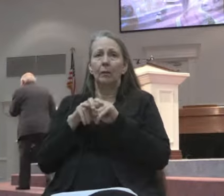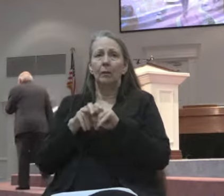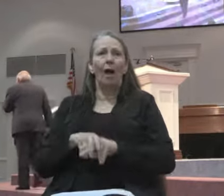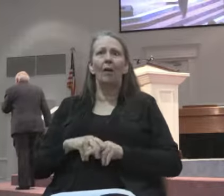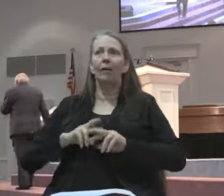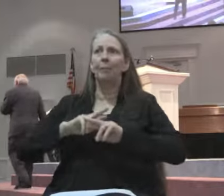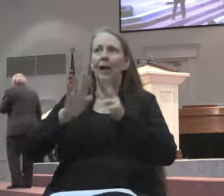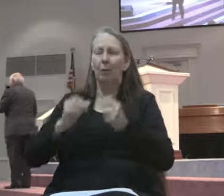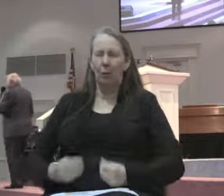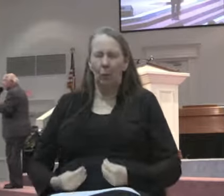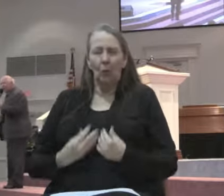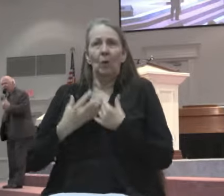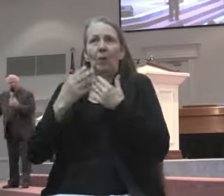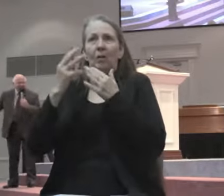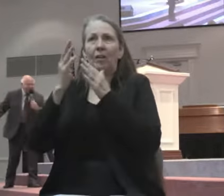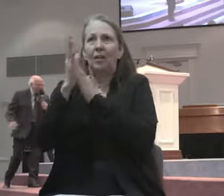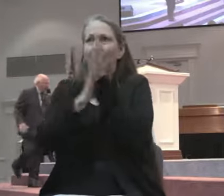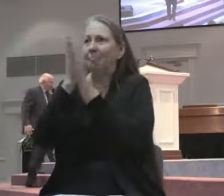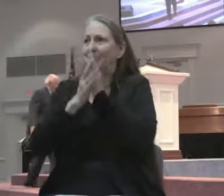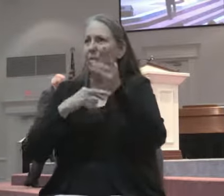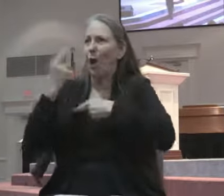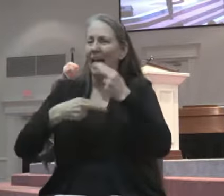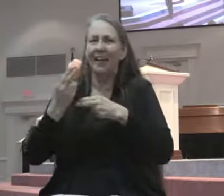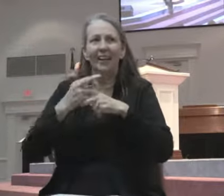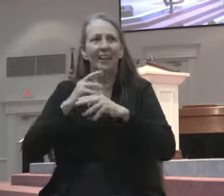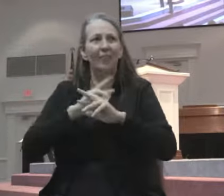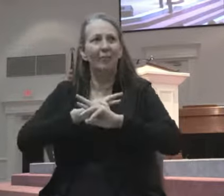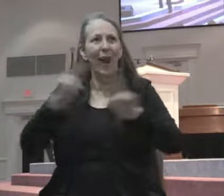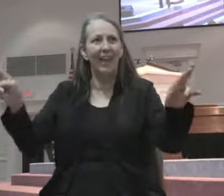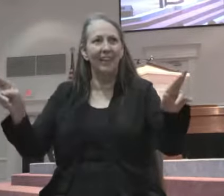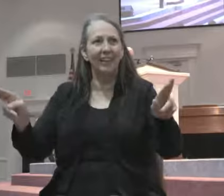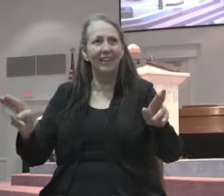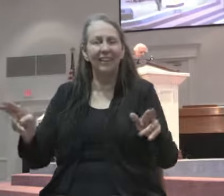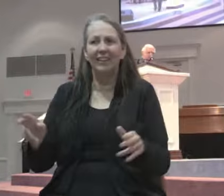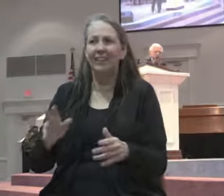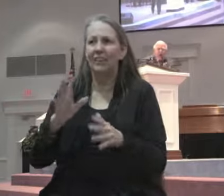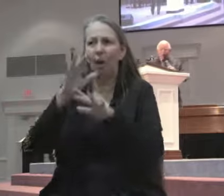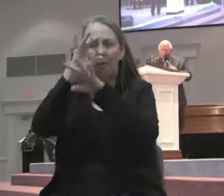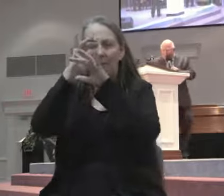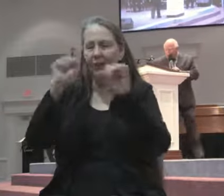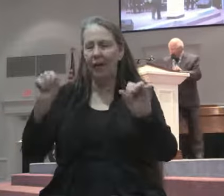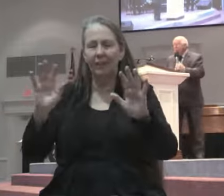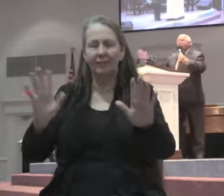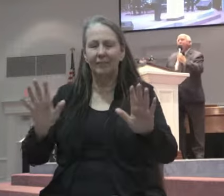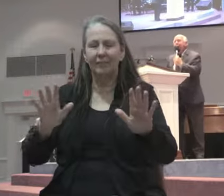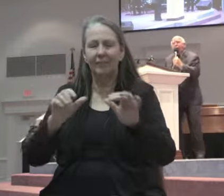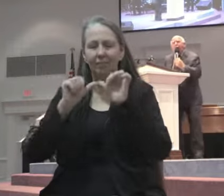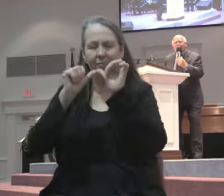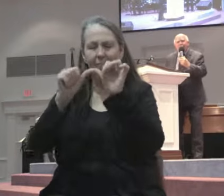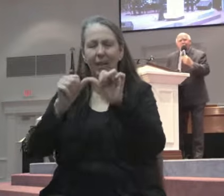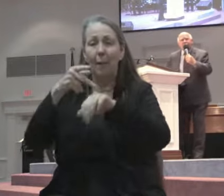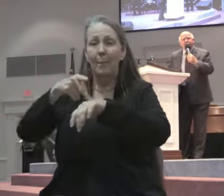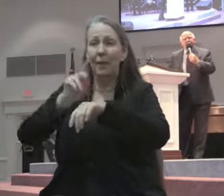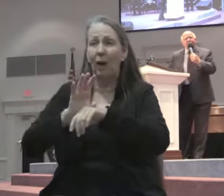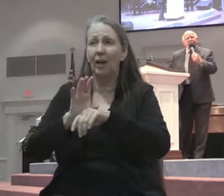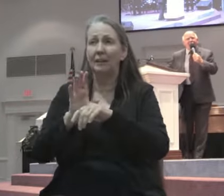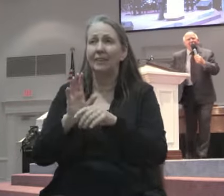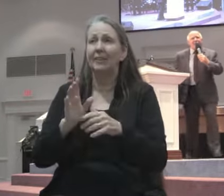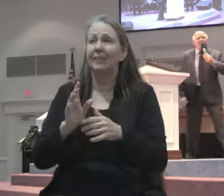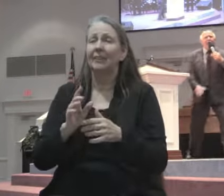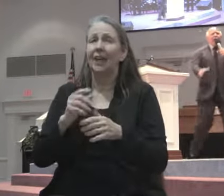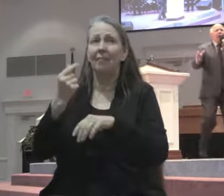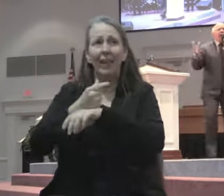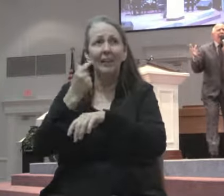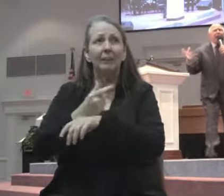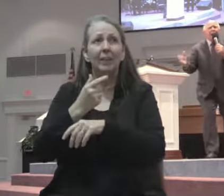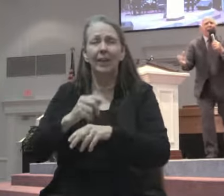ready. Are you listening to me? Faith world. Faith not. Oh, hallelujah. Pentecostals. Our